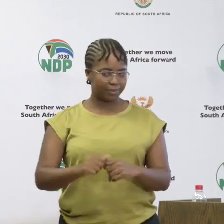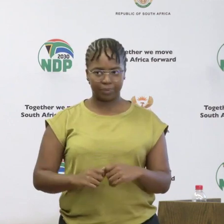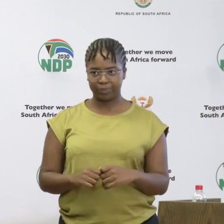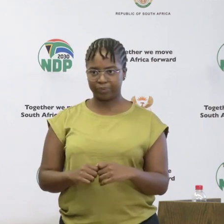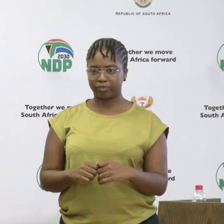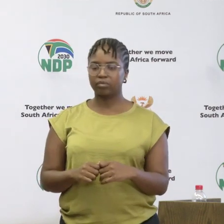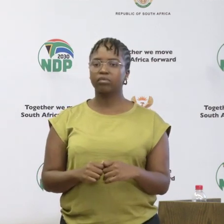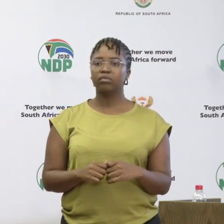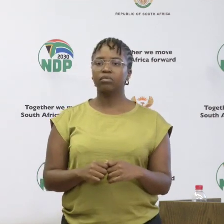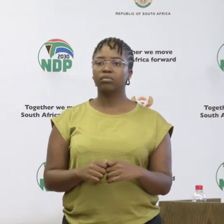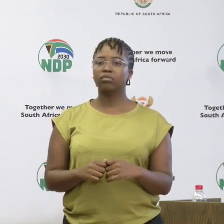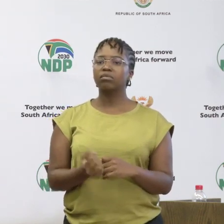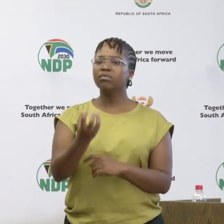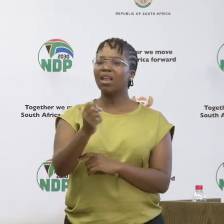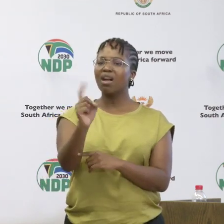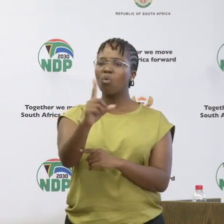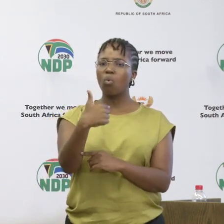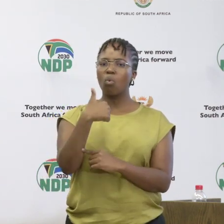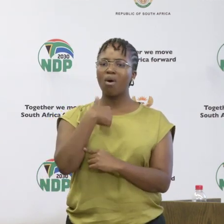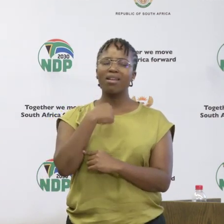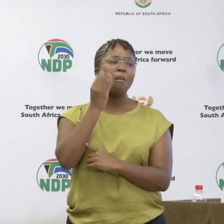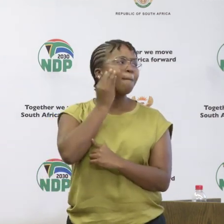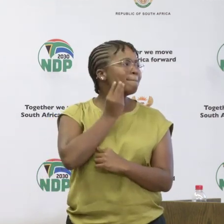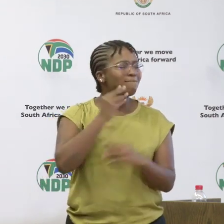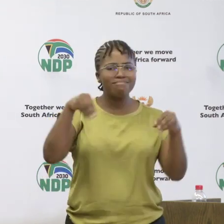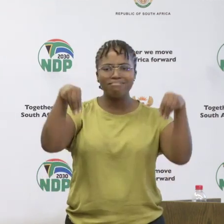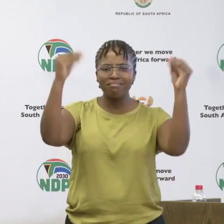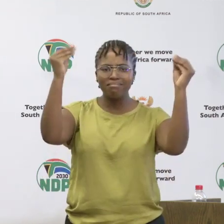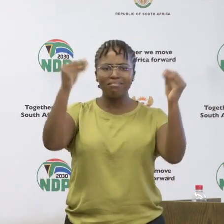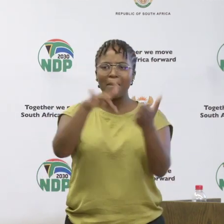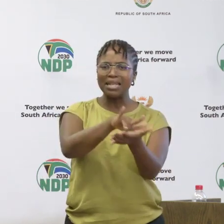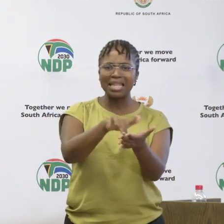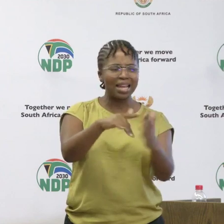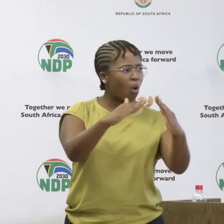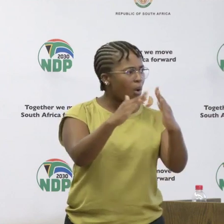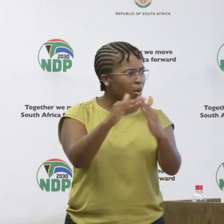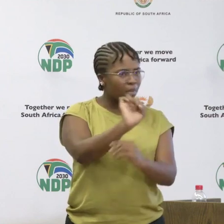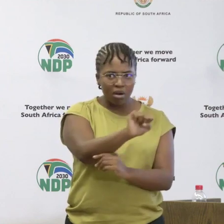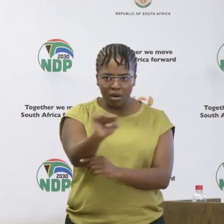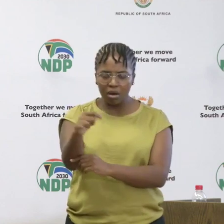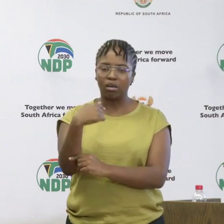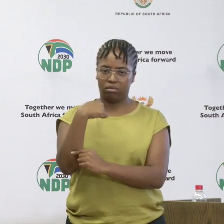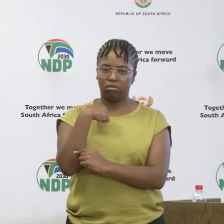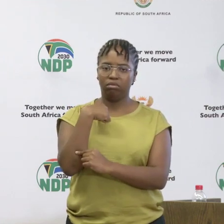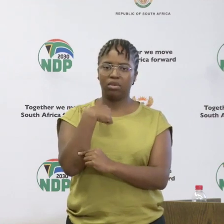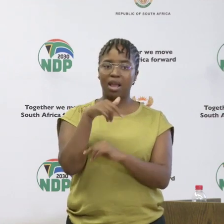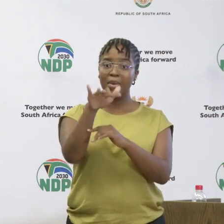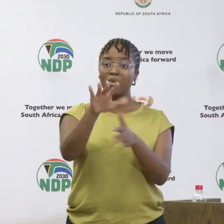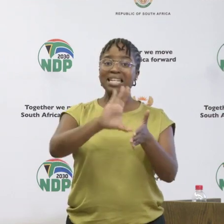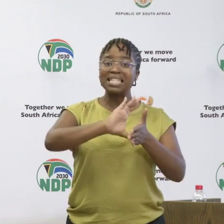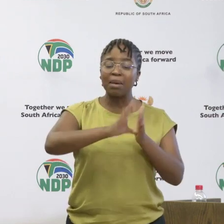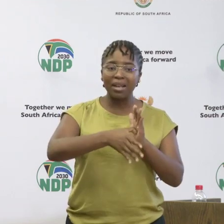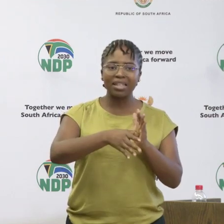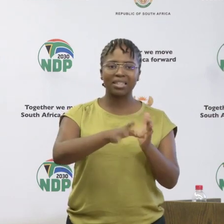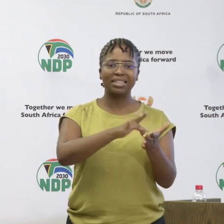We also cover the old age homes and frail care facilities, residential facilities for persons with